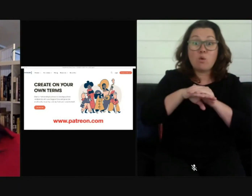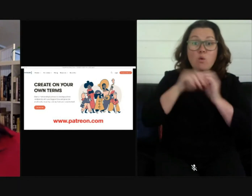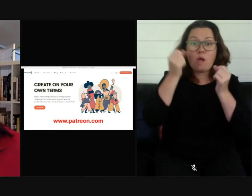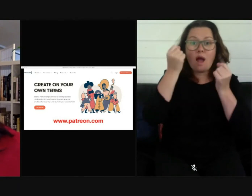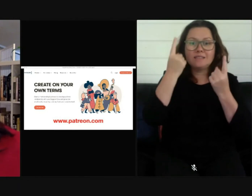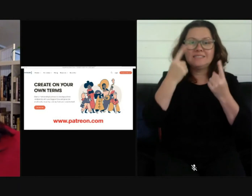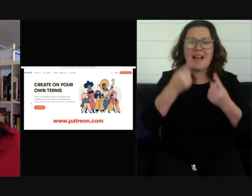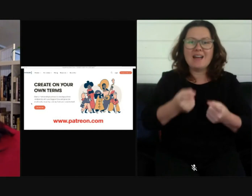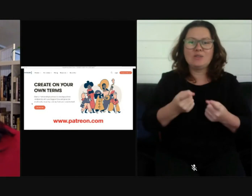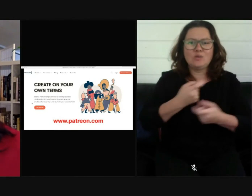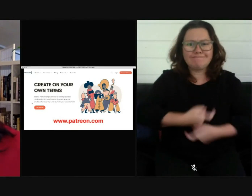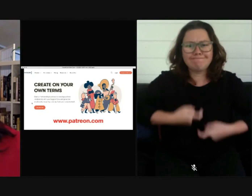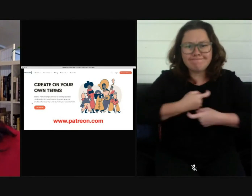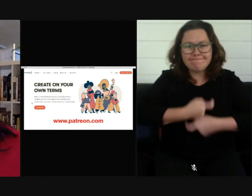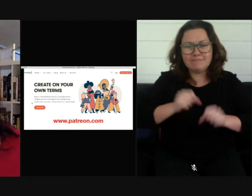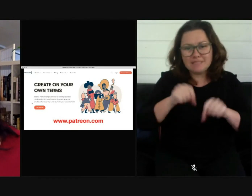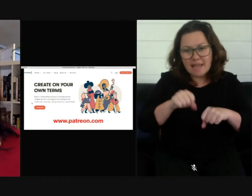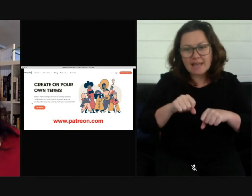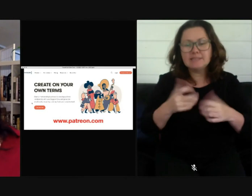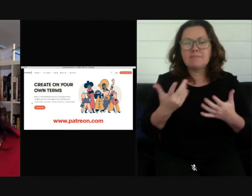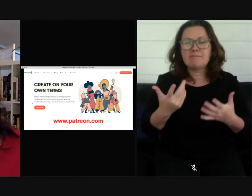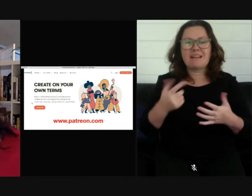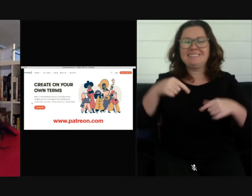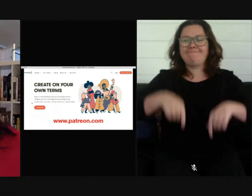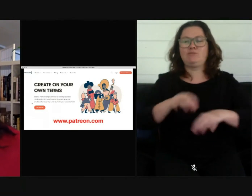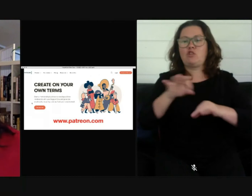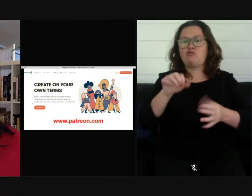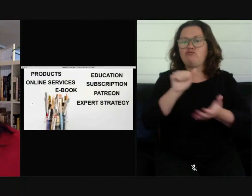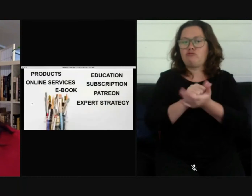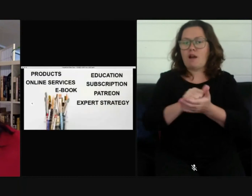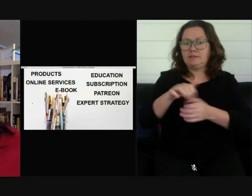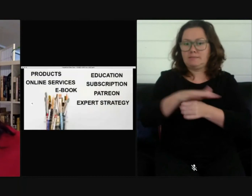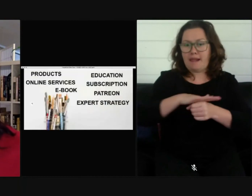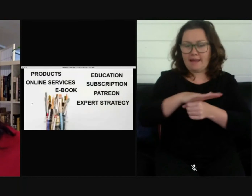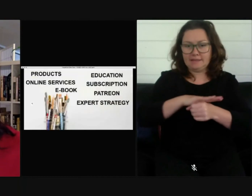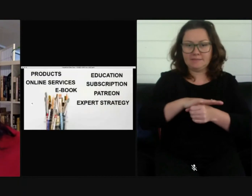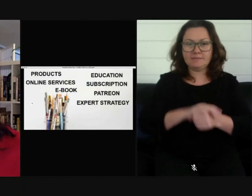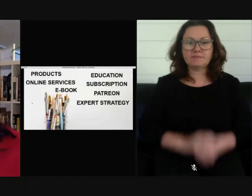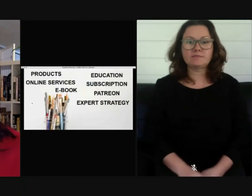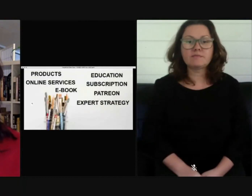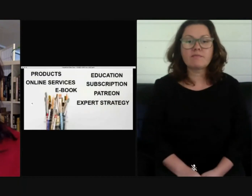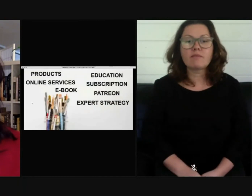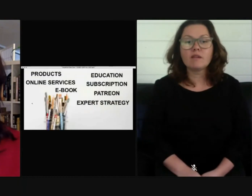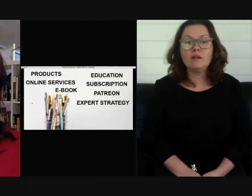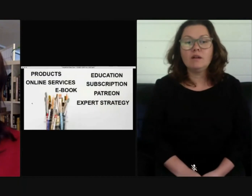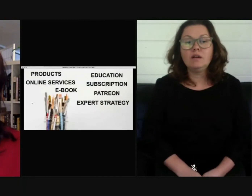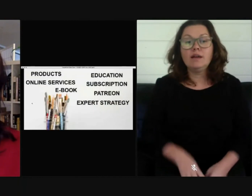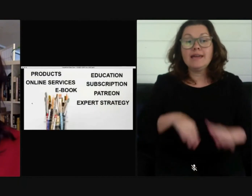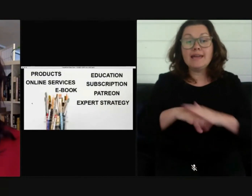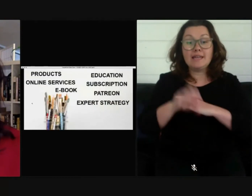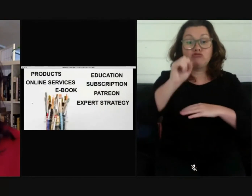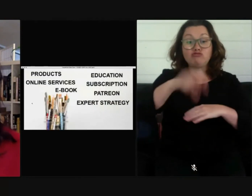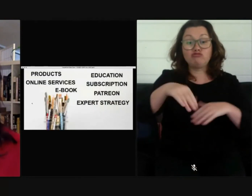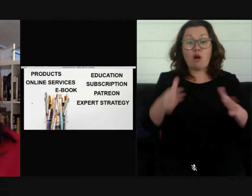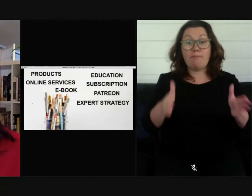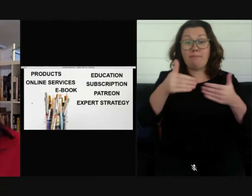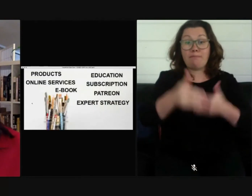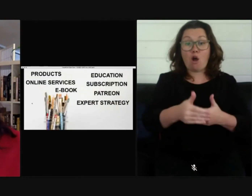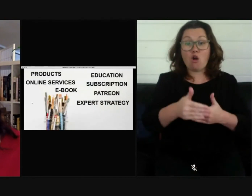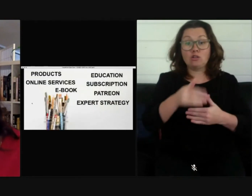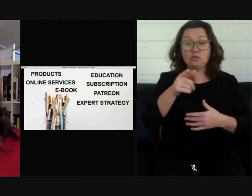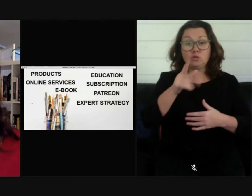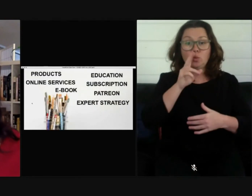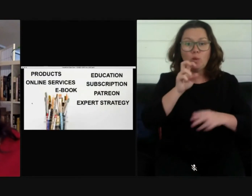it. In the Dropbox, you will find a resource about expert strategy,